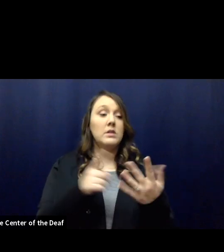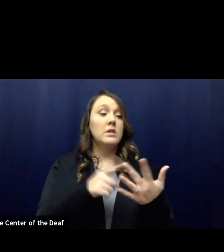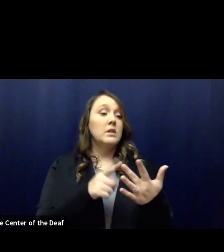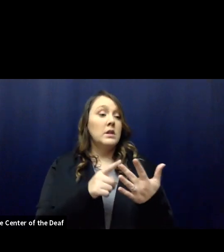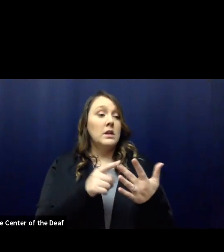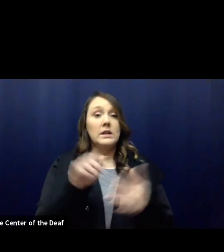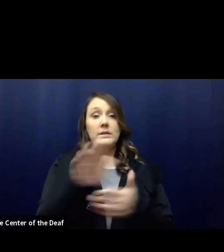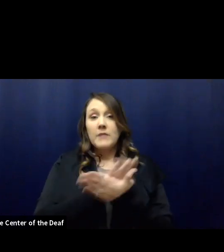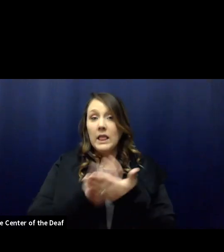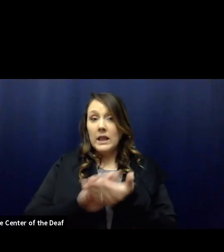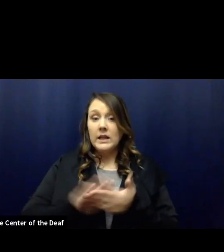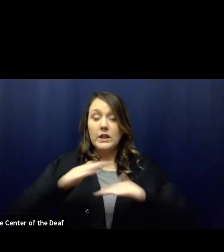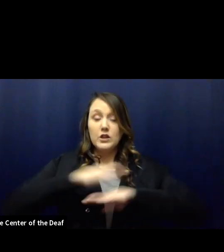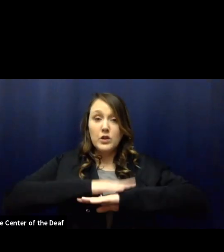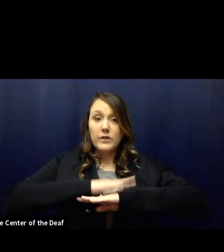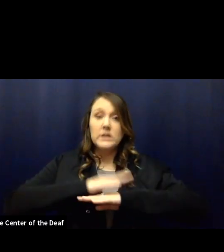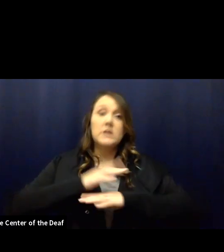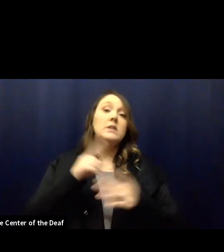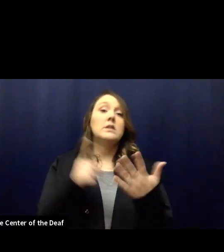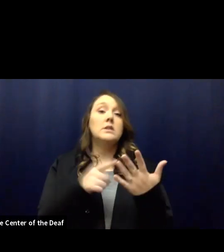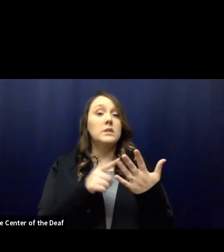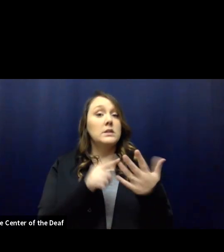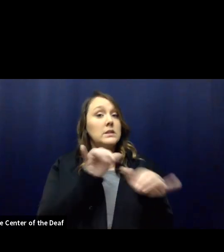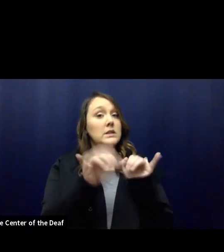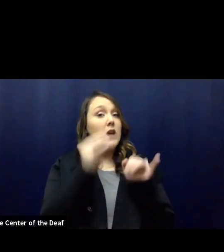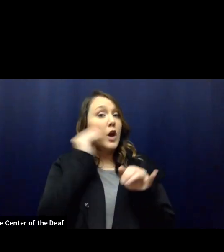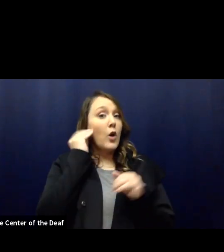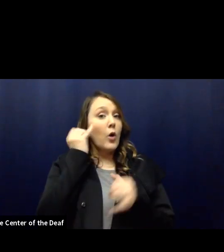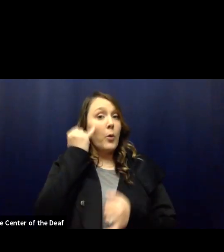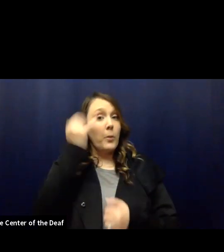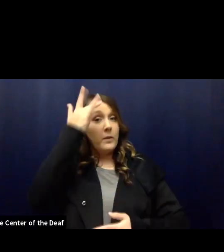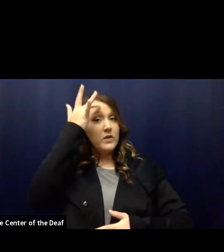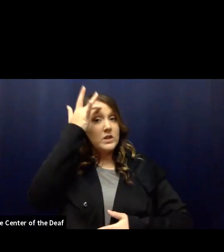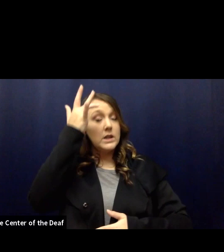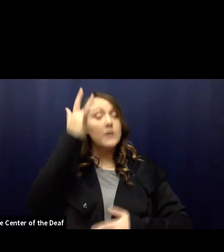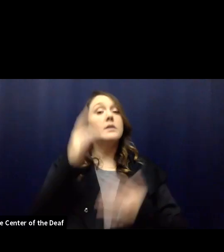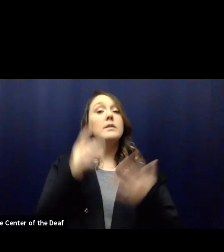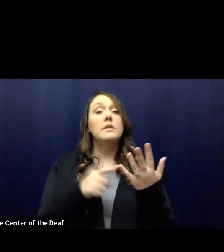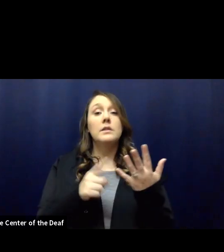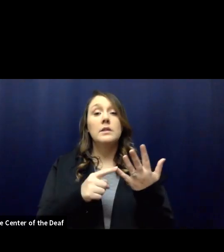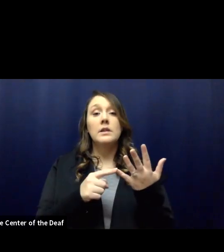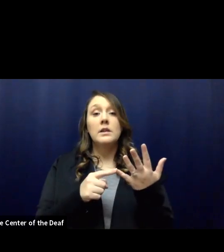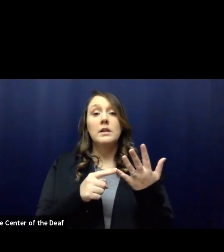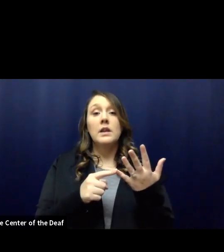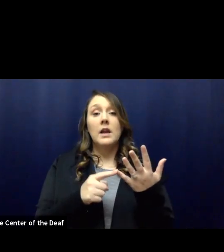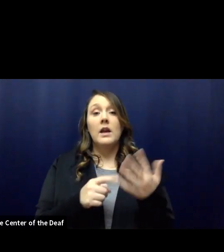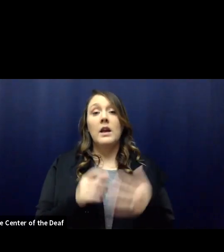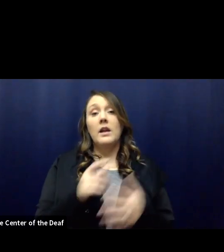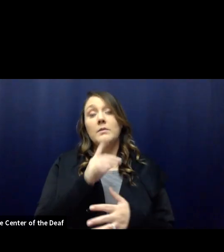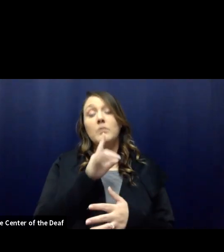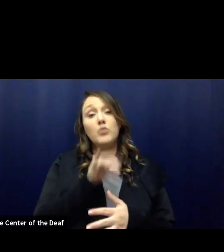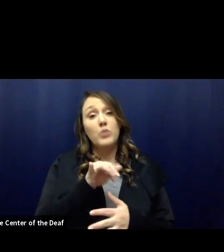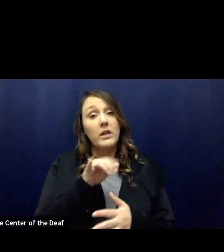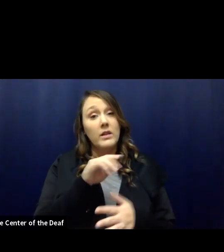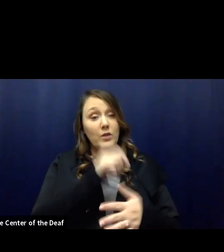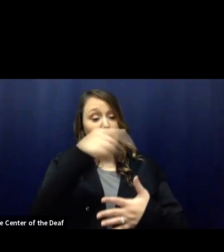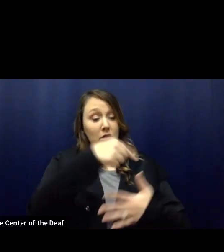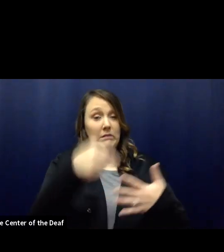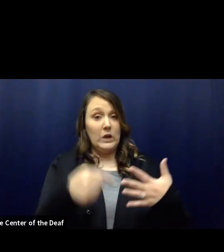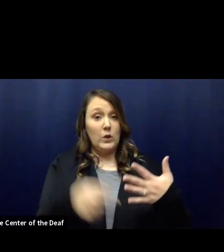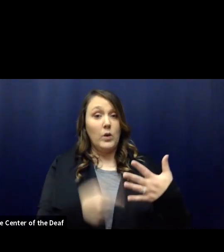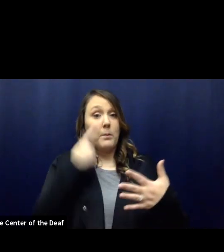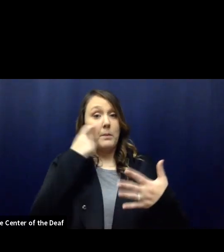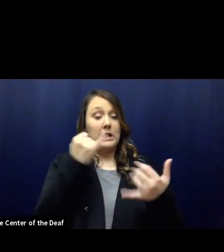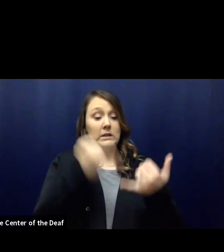surfaces, staying at home when you're sick, and there's an intentionality to the order of these. The last one is wearing